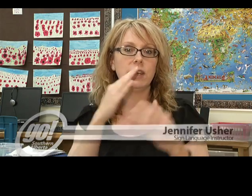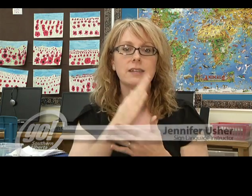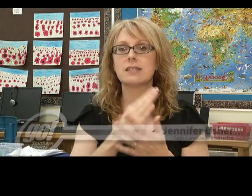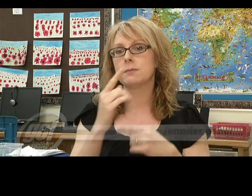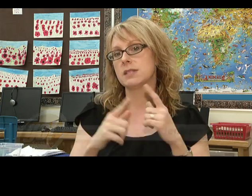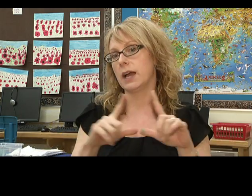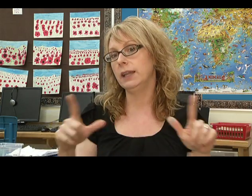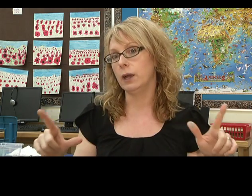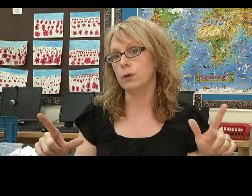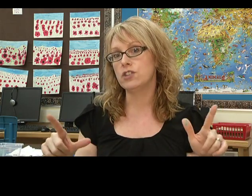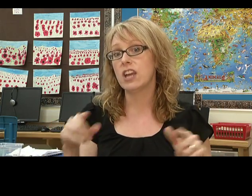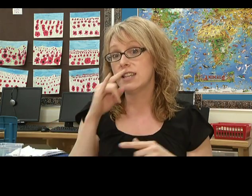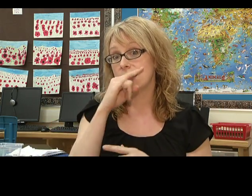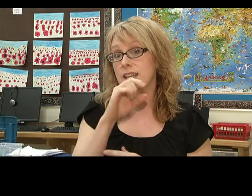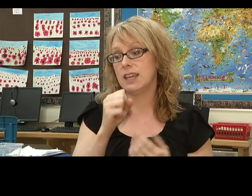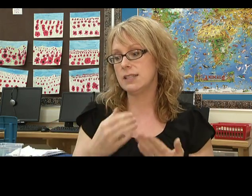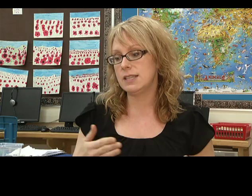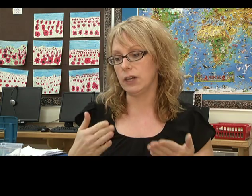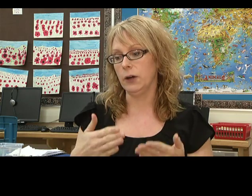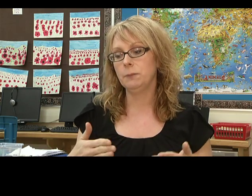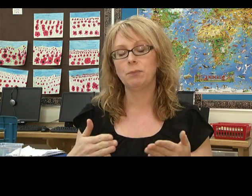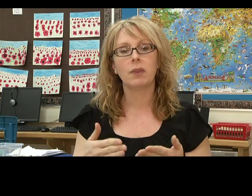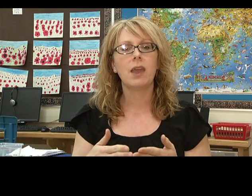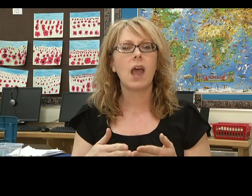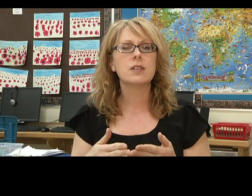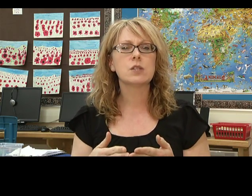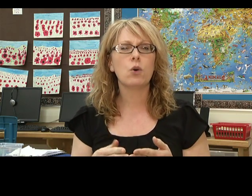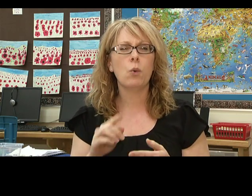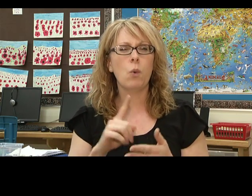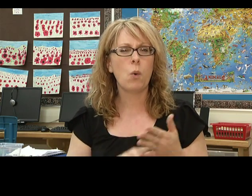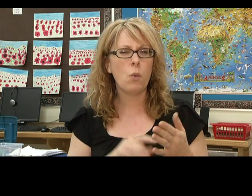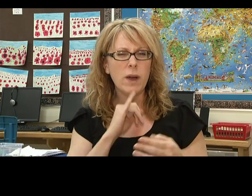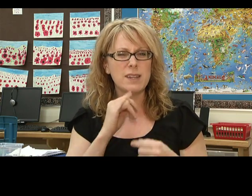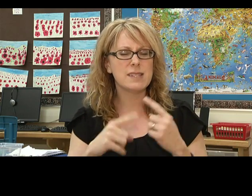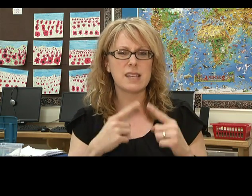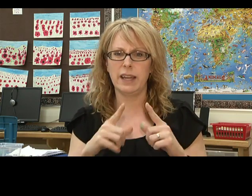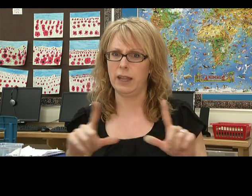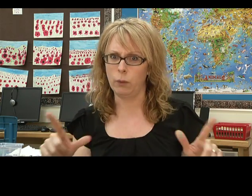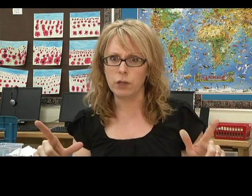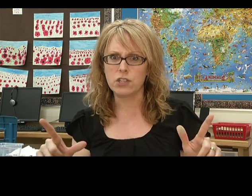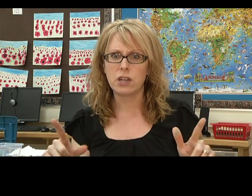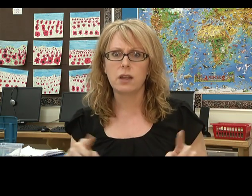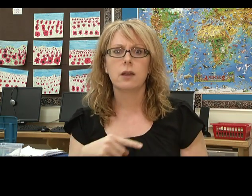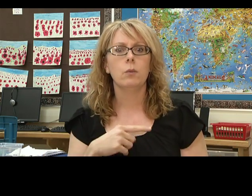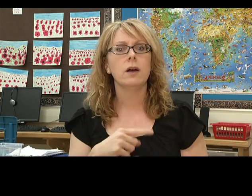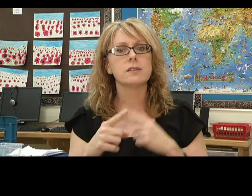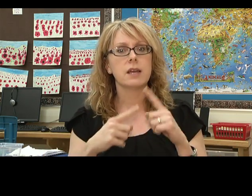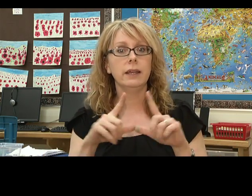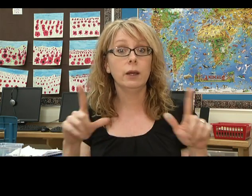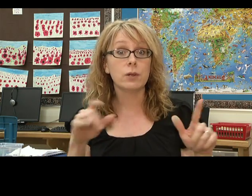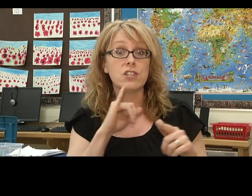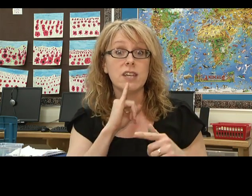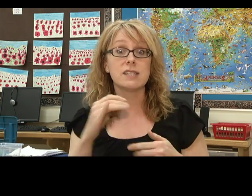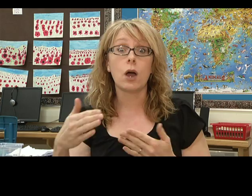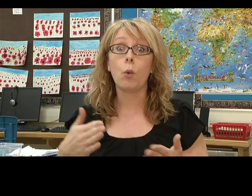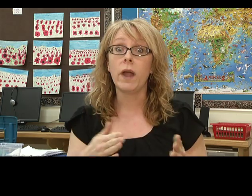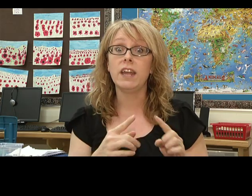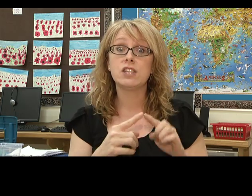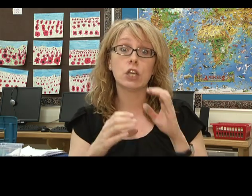some sign language to the kids here. So what is sign language? Well sign language is a way to